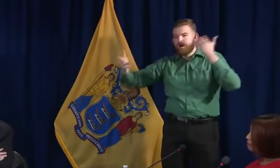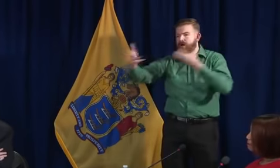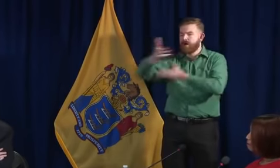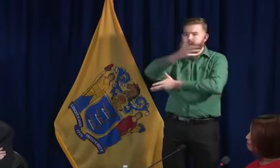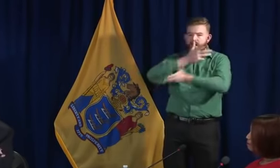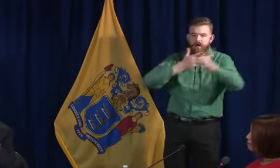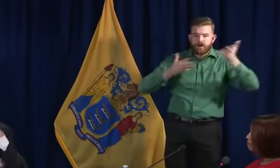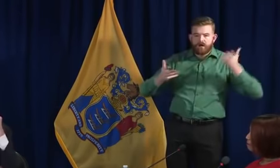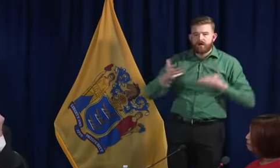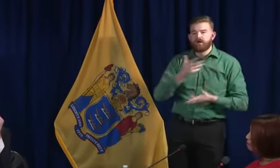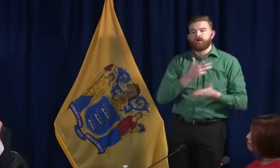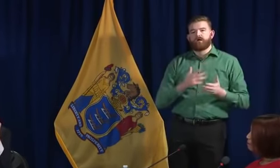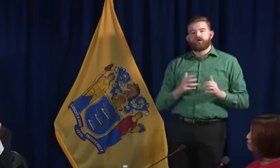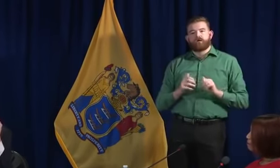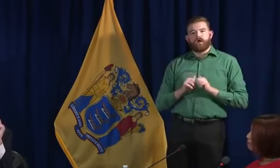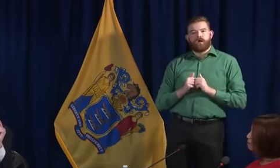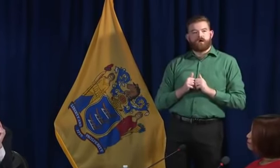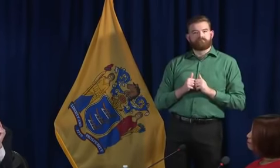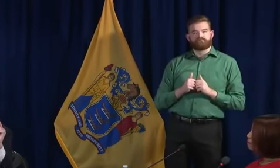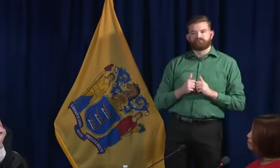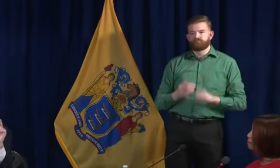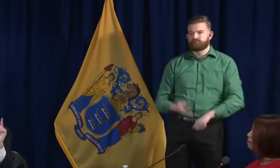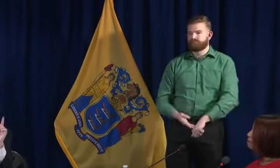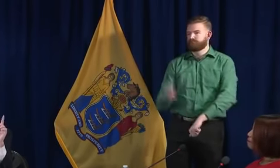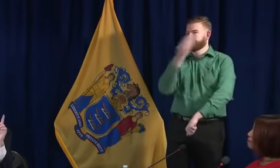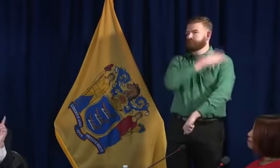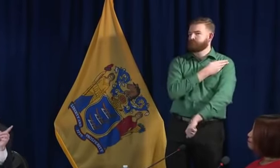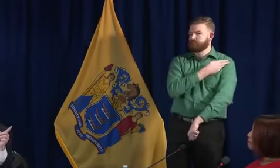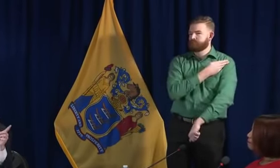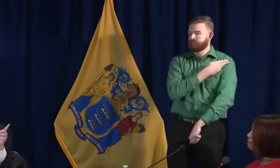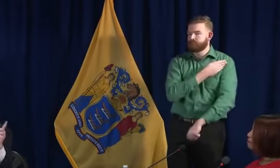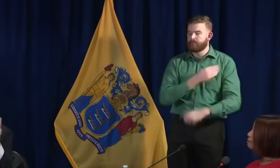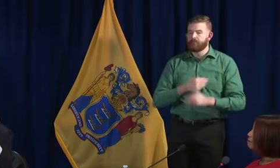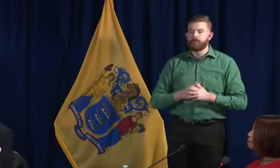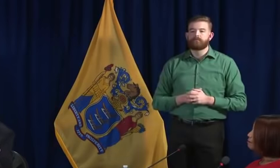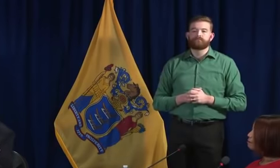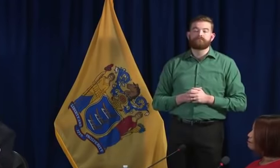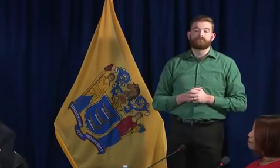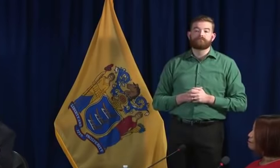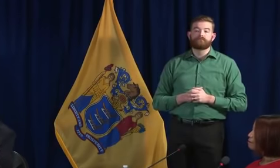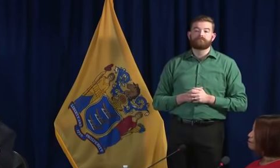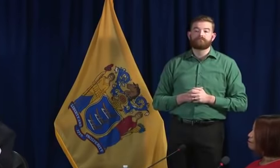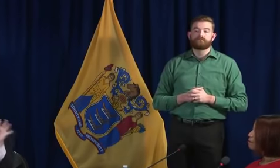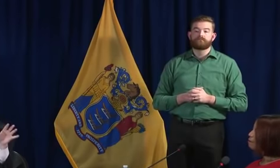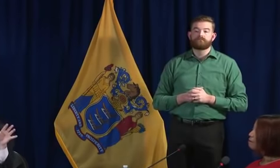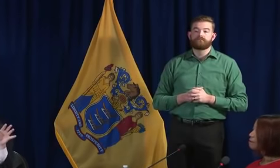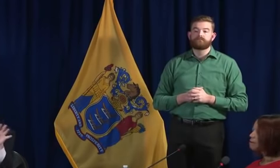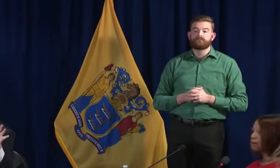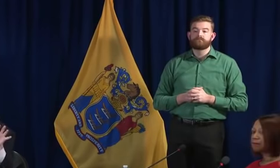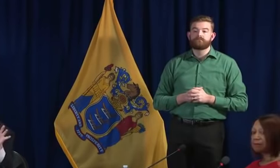together. I don't want to cut anyone off, but before we take questions, Pat, Ed,